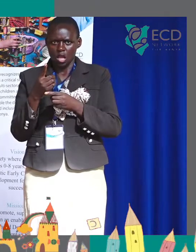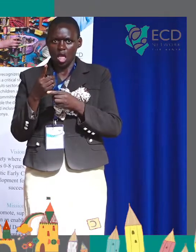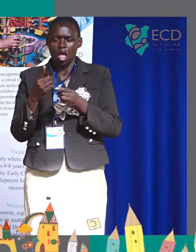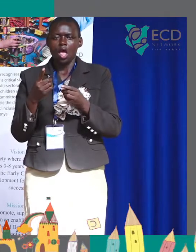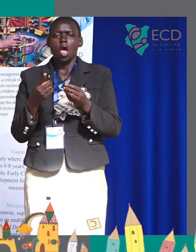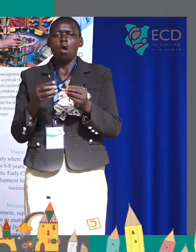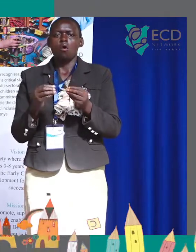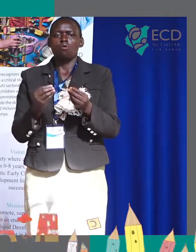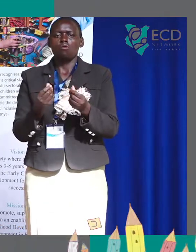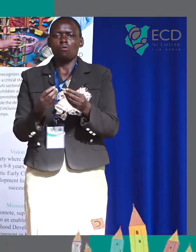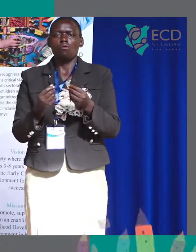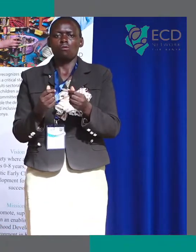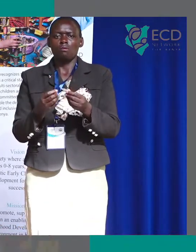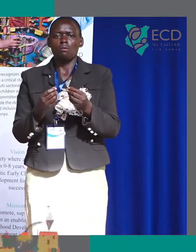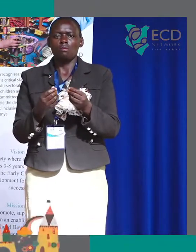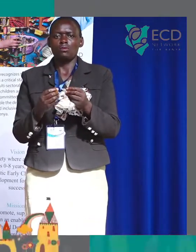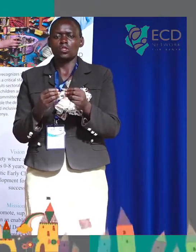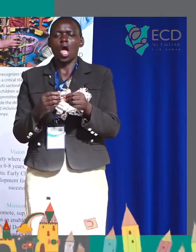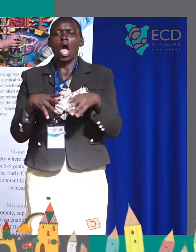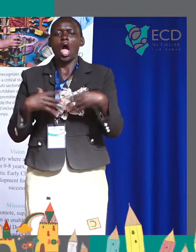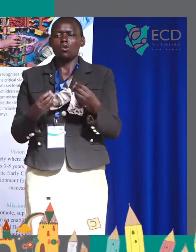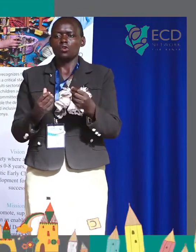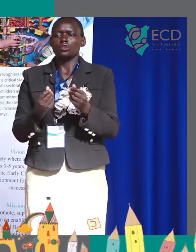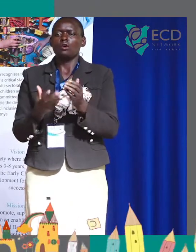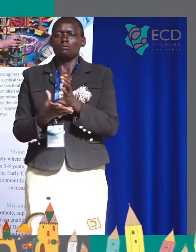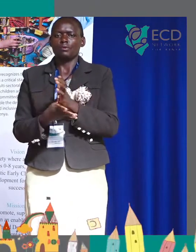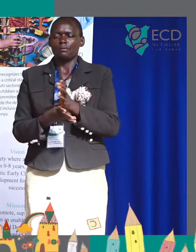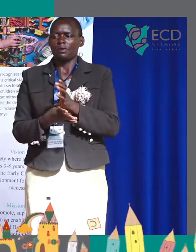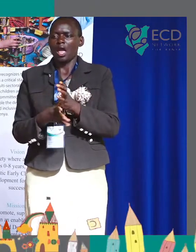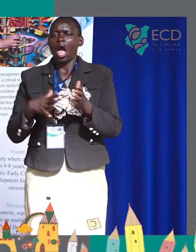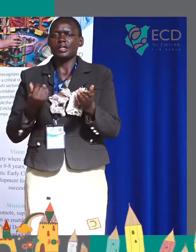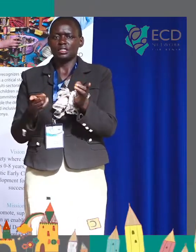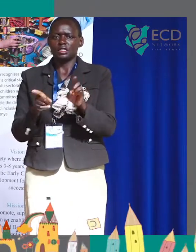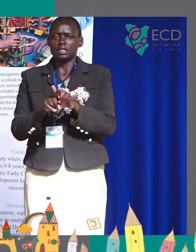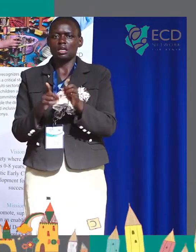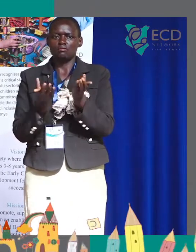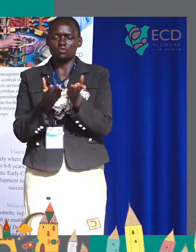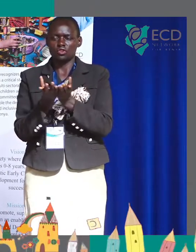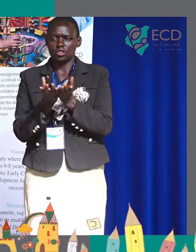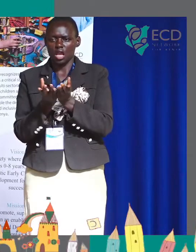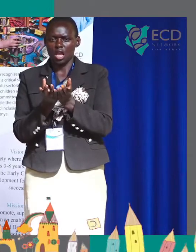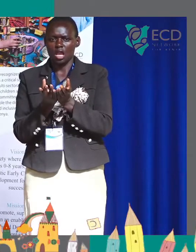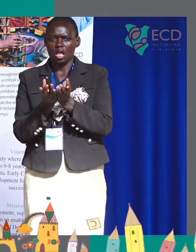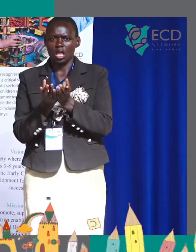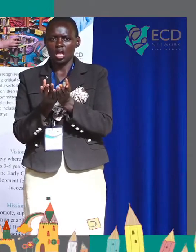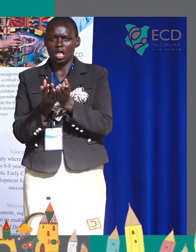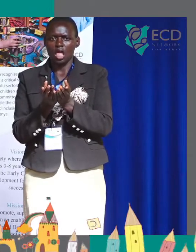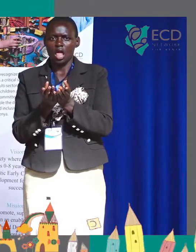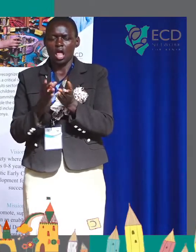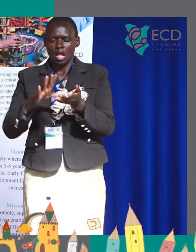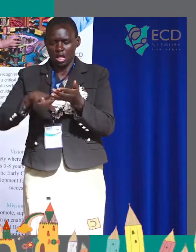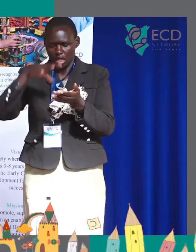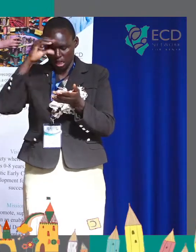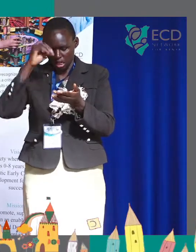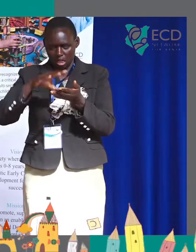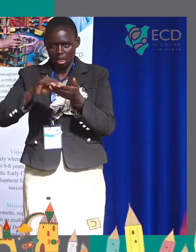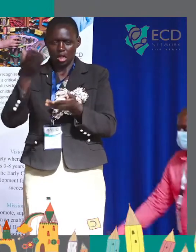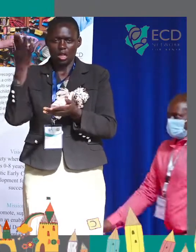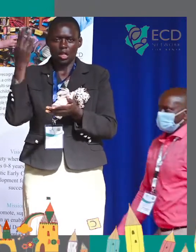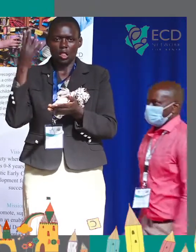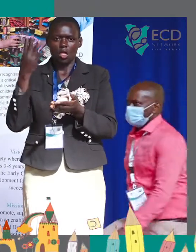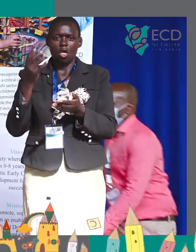interventions, studies, and even share those lessons that we've learned